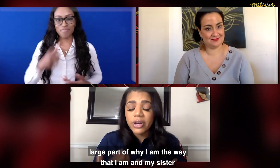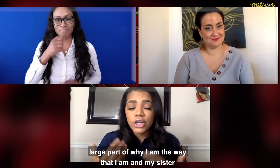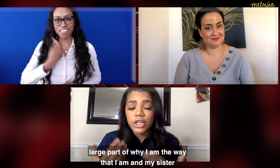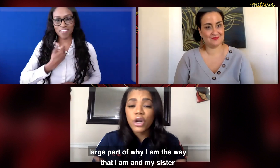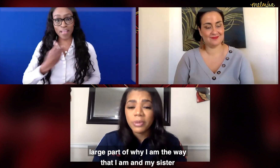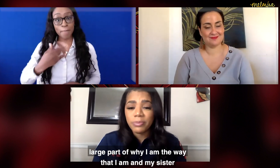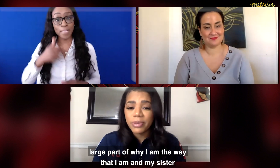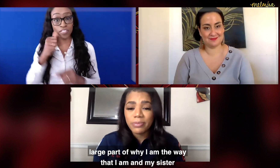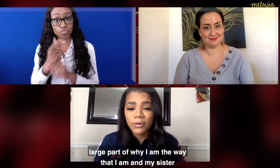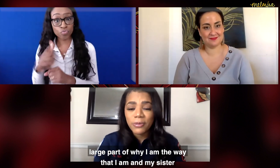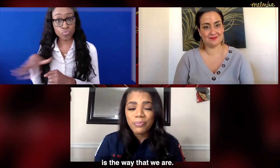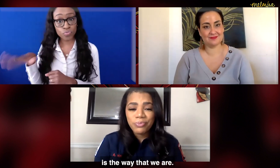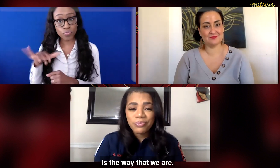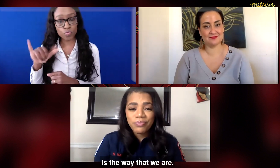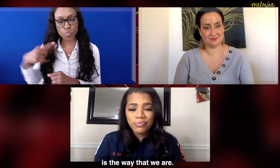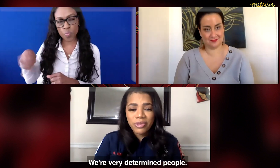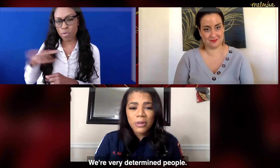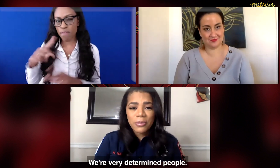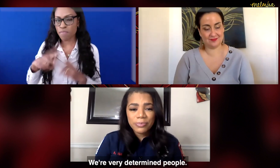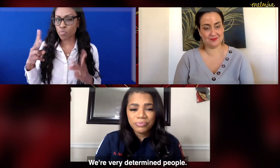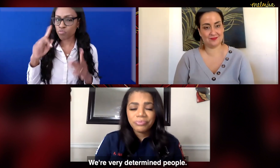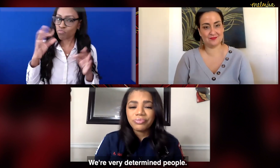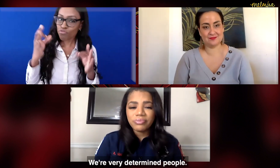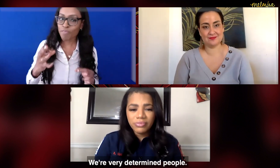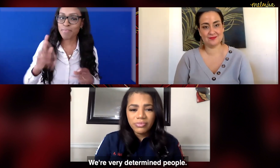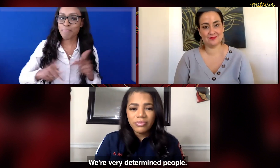We're very determined people.